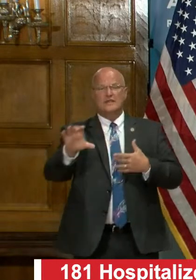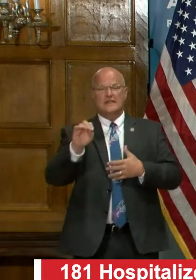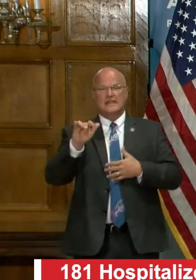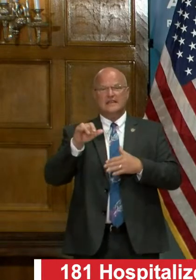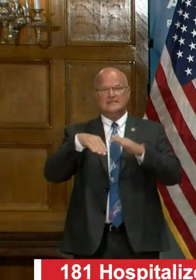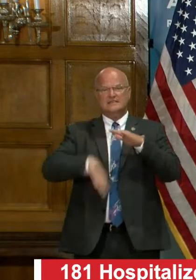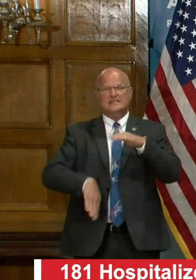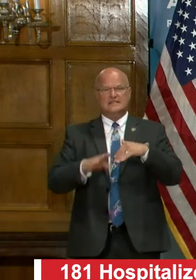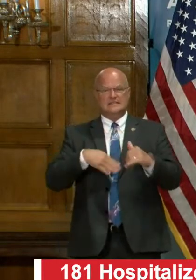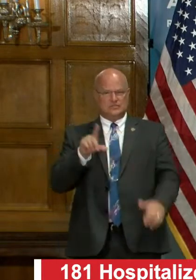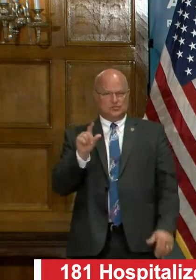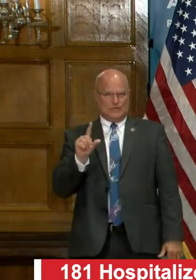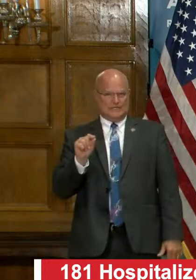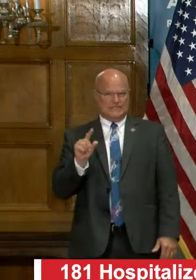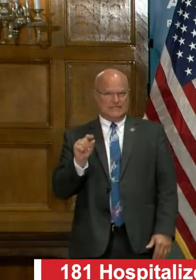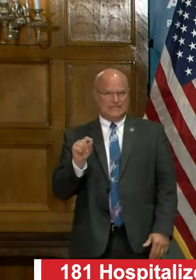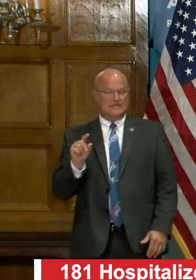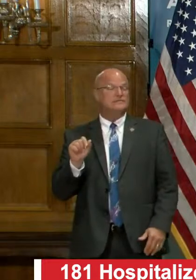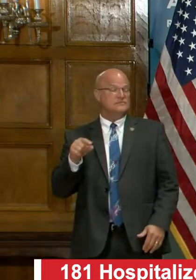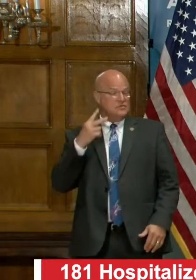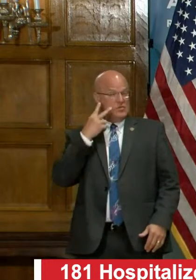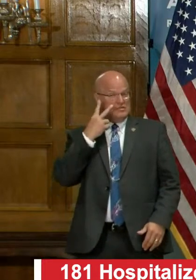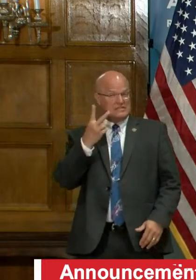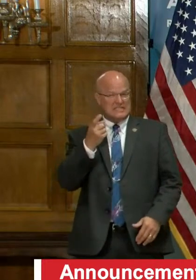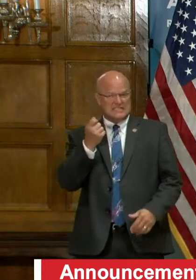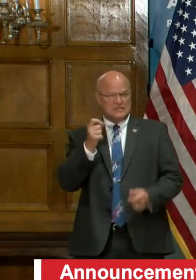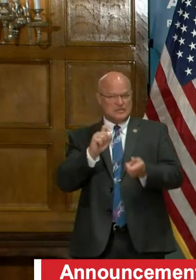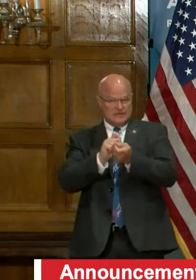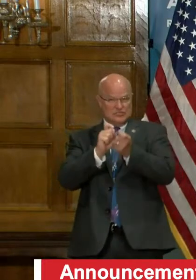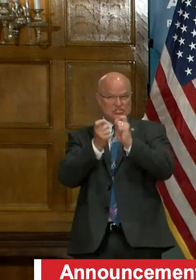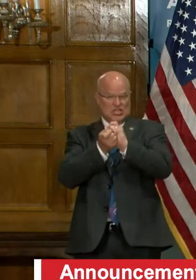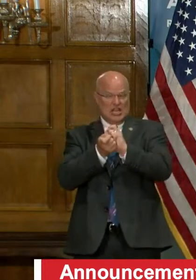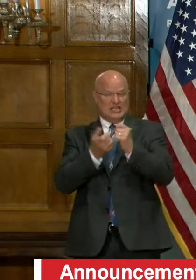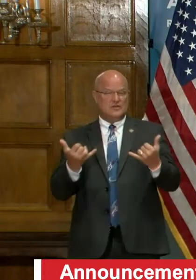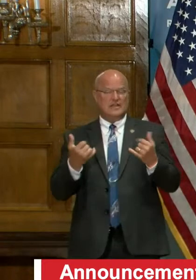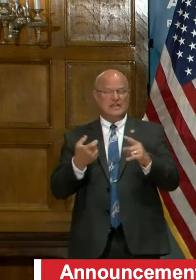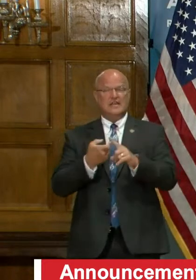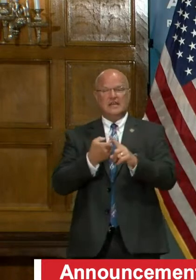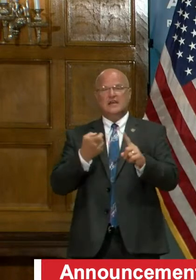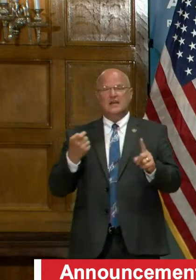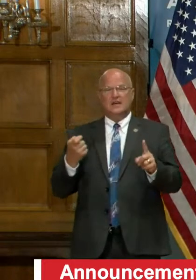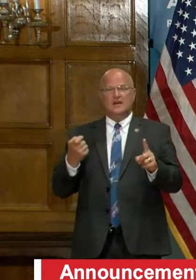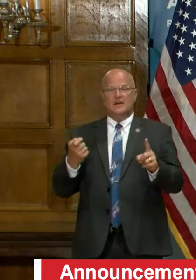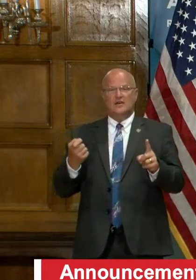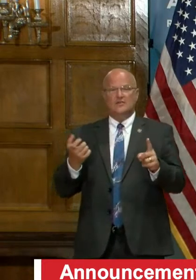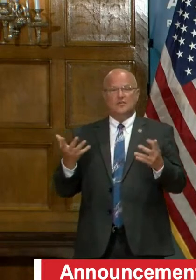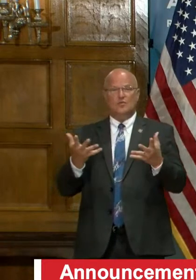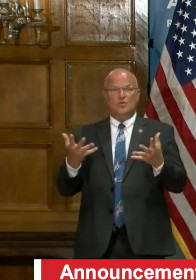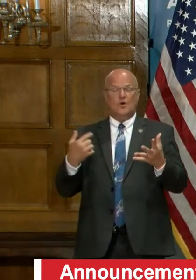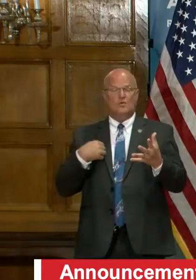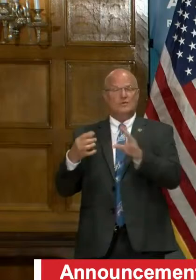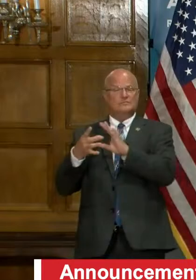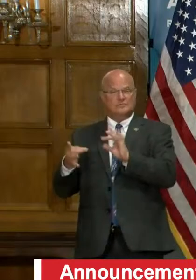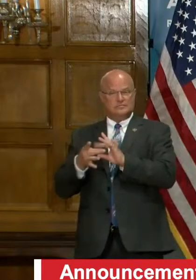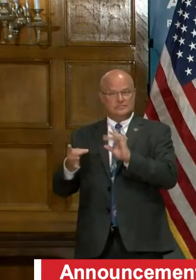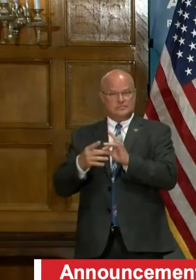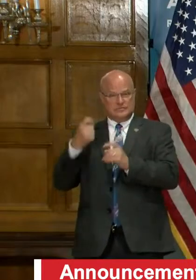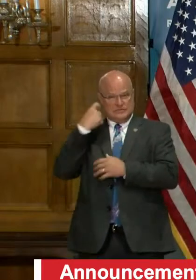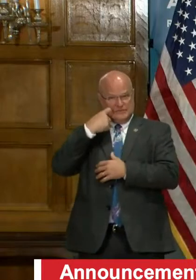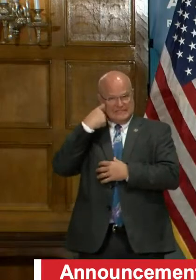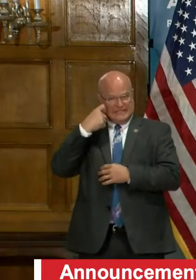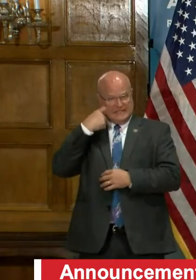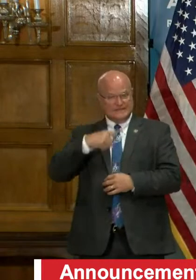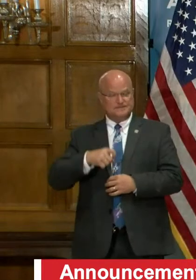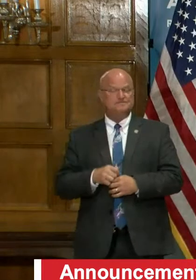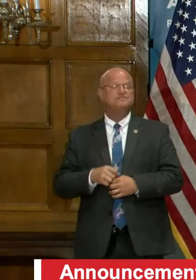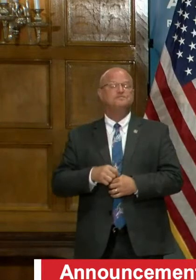than 20. And so you can see a little bit of change there from what we've recited in recent